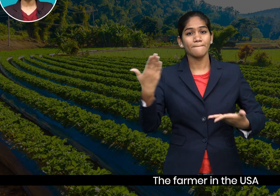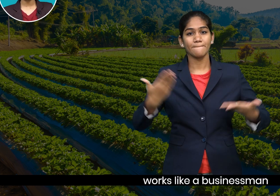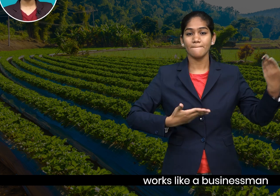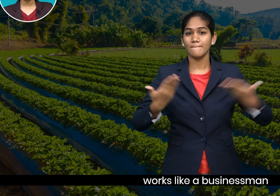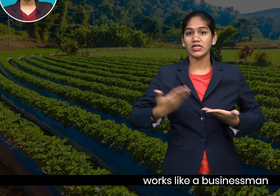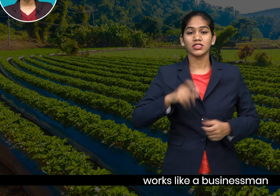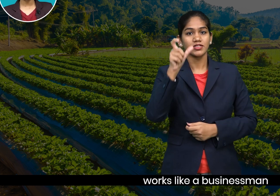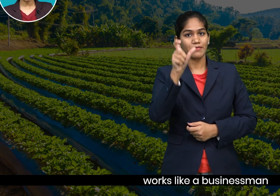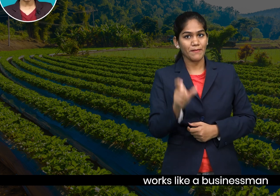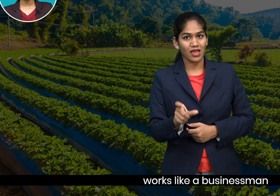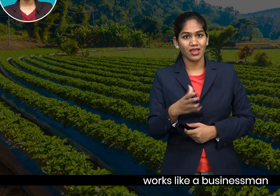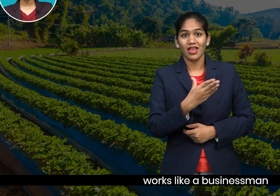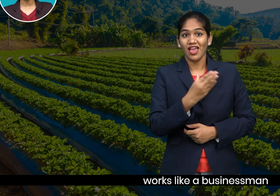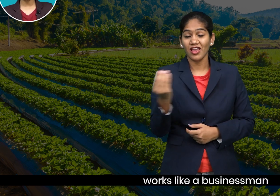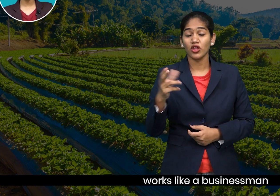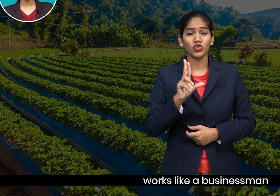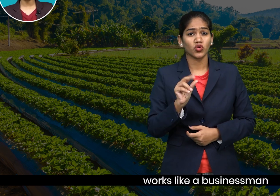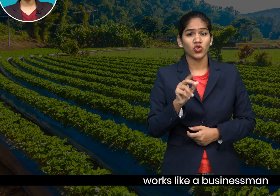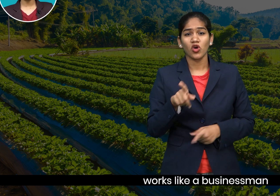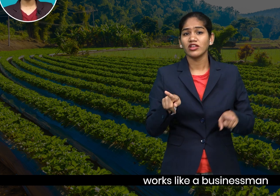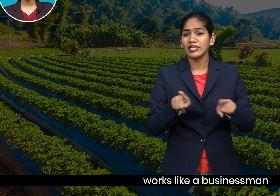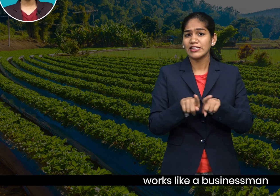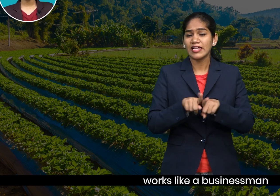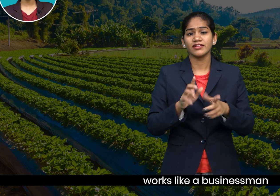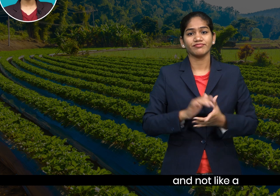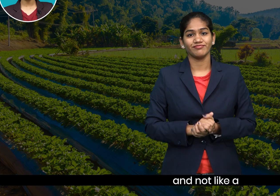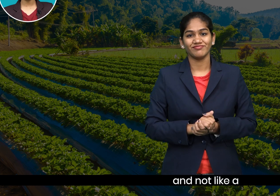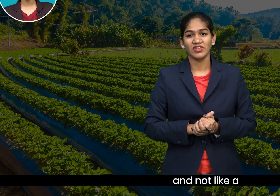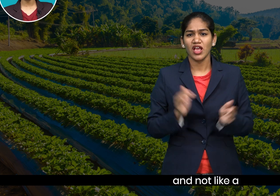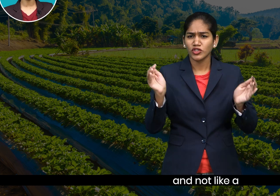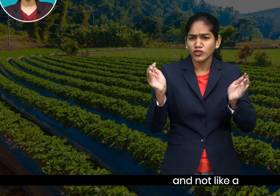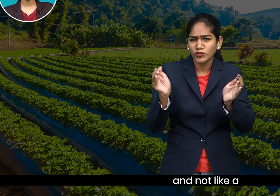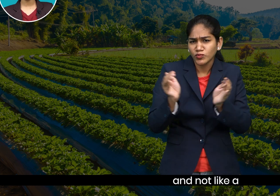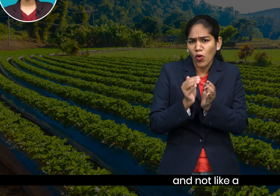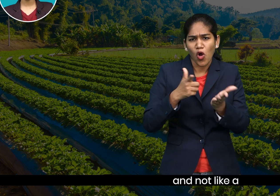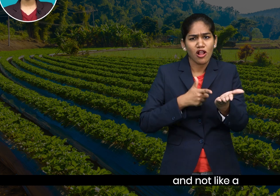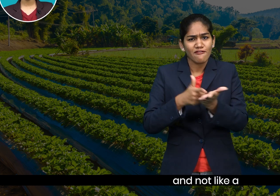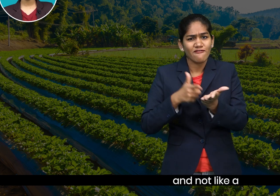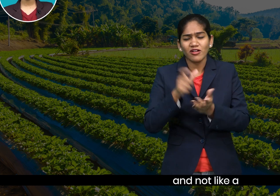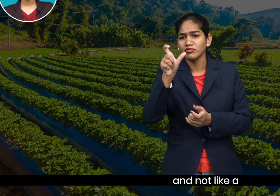businessman and not like a peasant farmer.